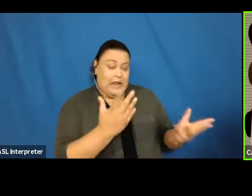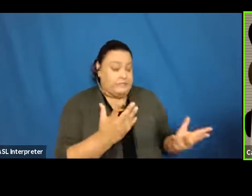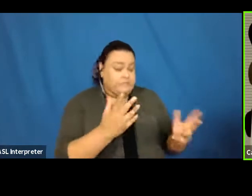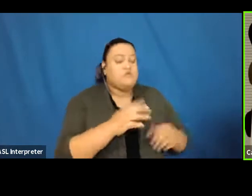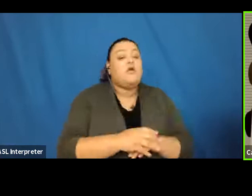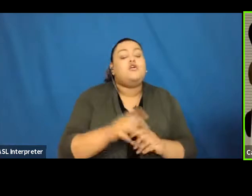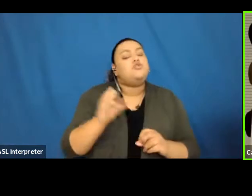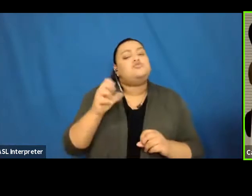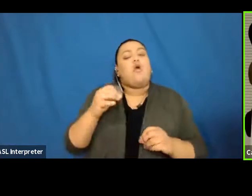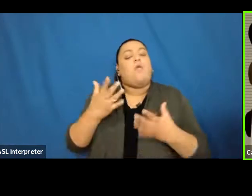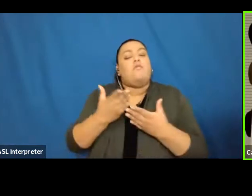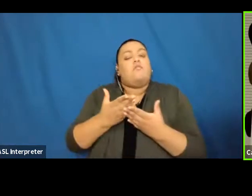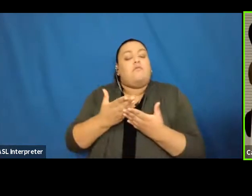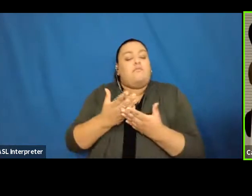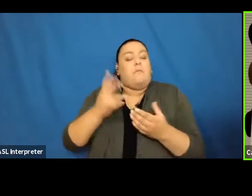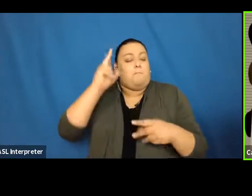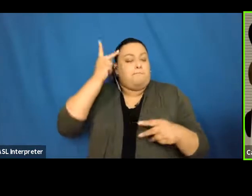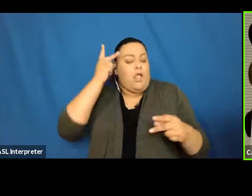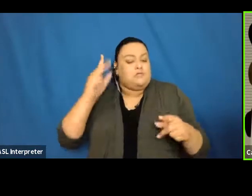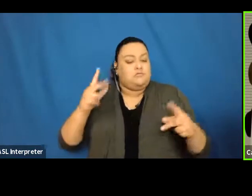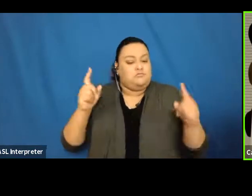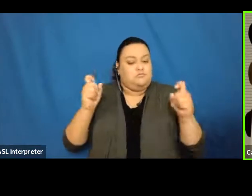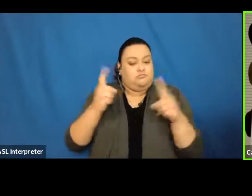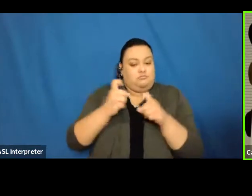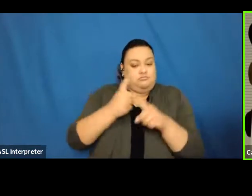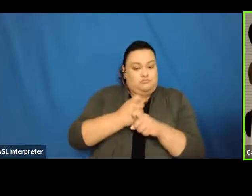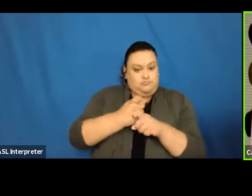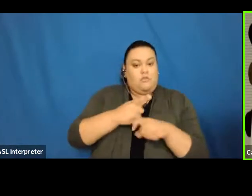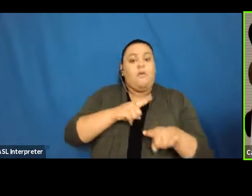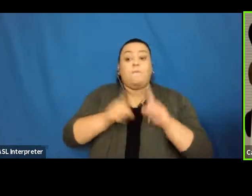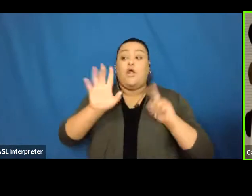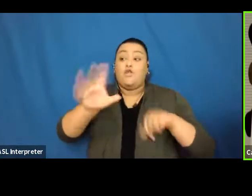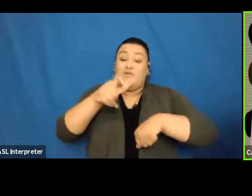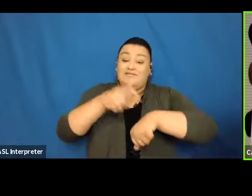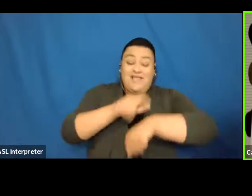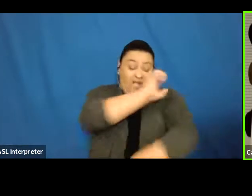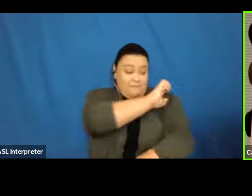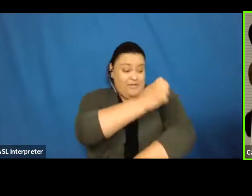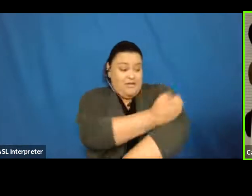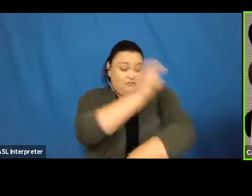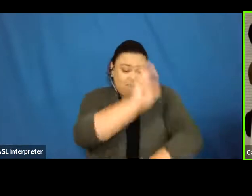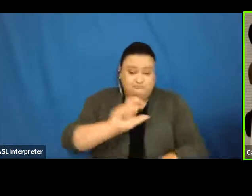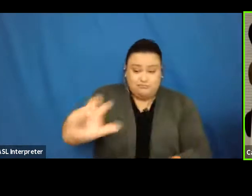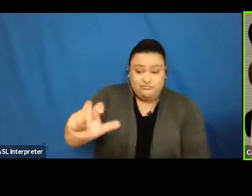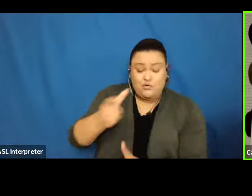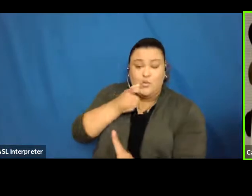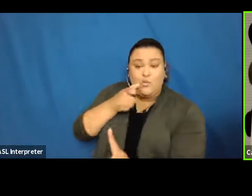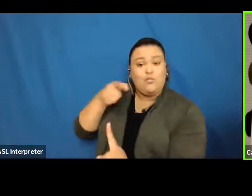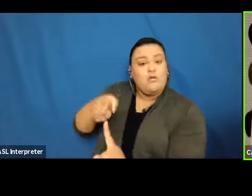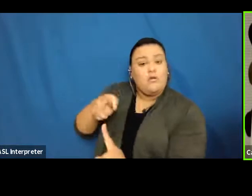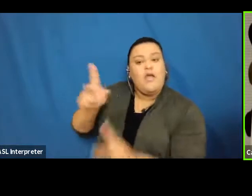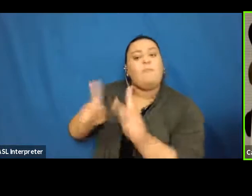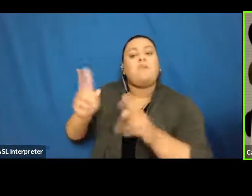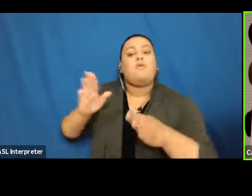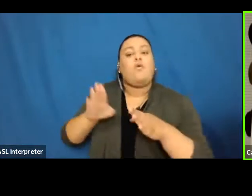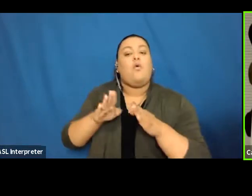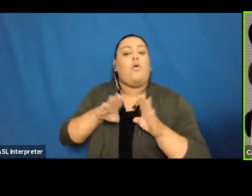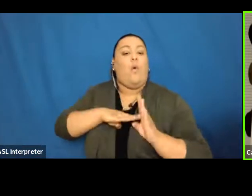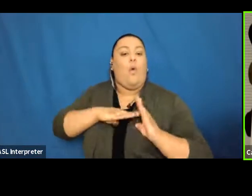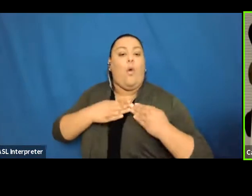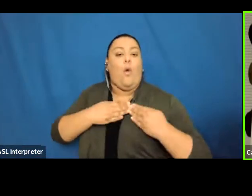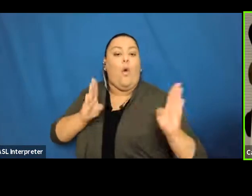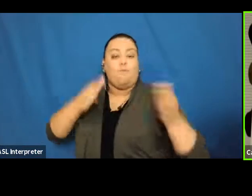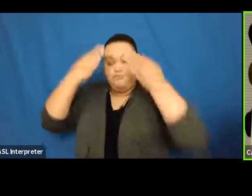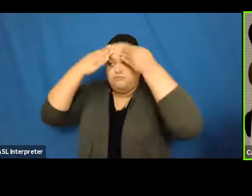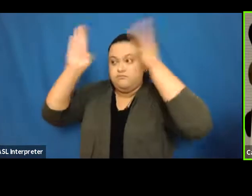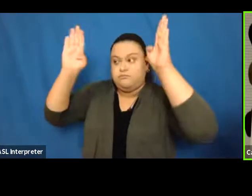But the idea is here is to spend your time and energy on those who are open to a discussion, to open pros and